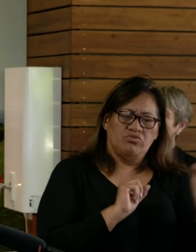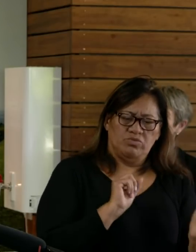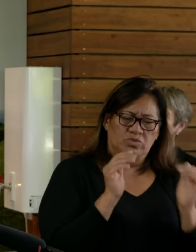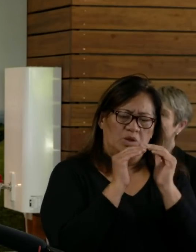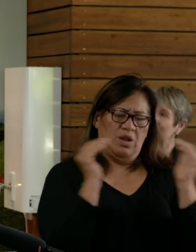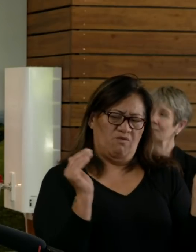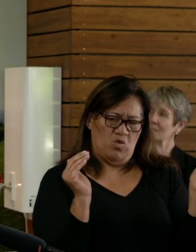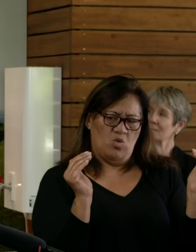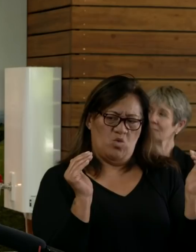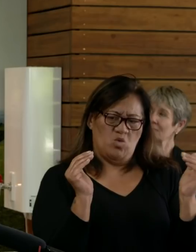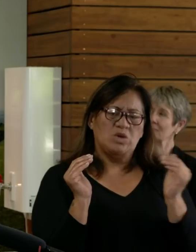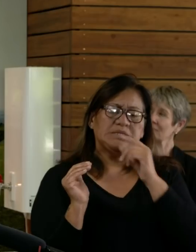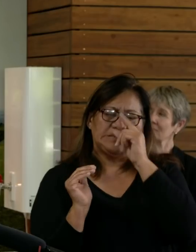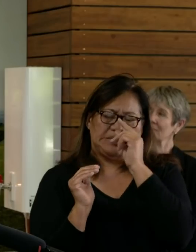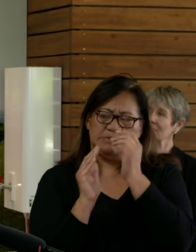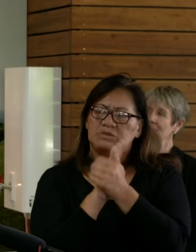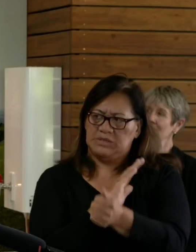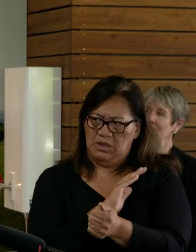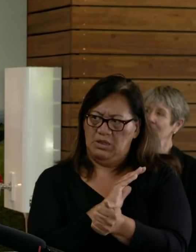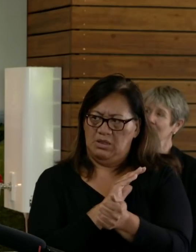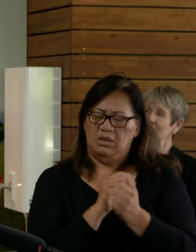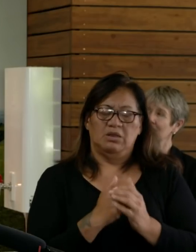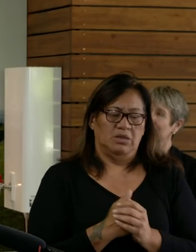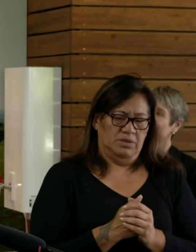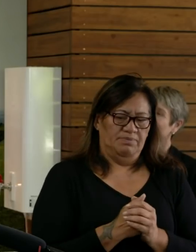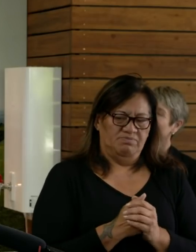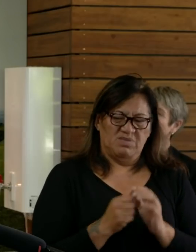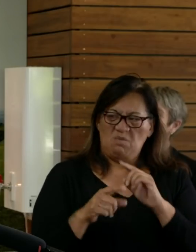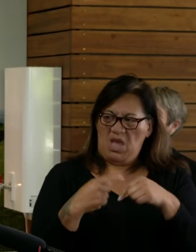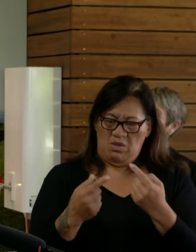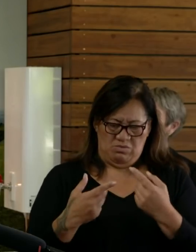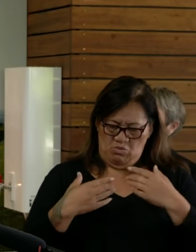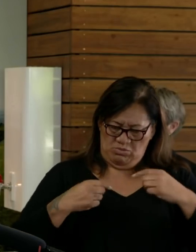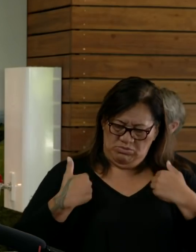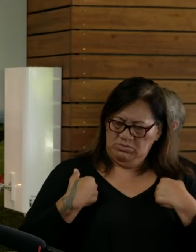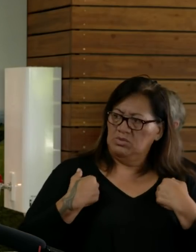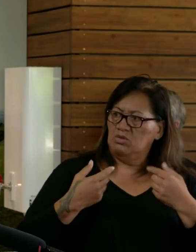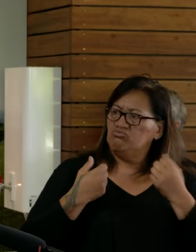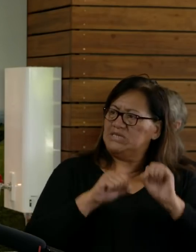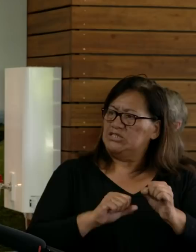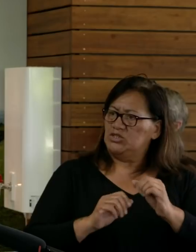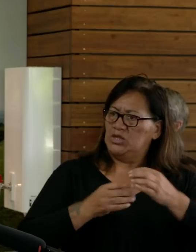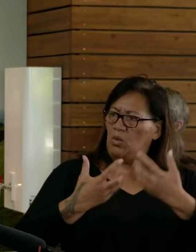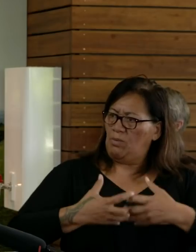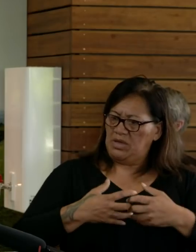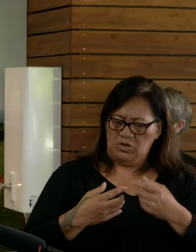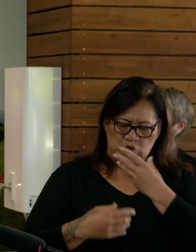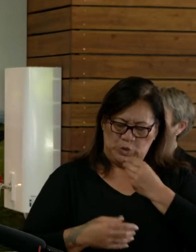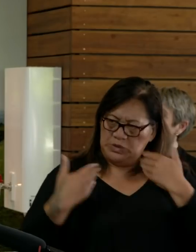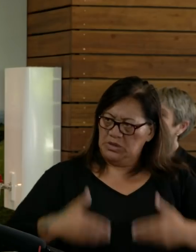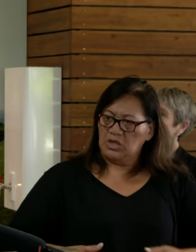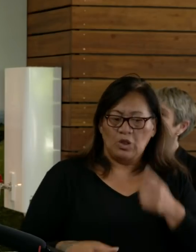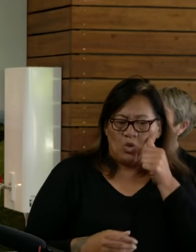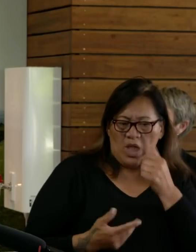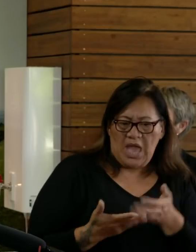level of capability on the personal protective equipment that is needed to